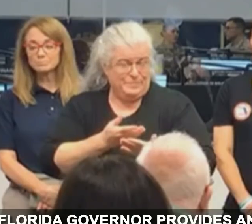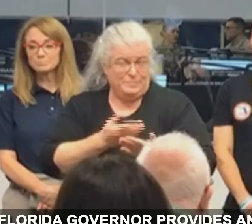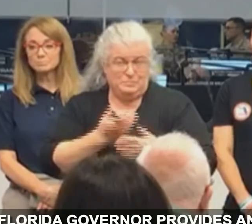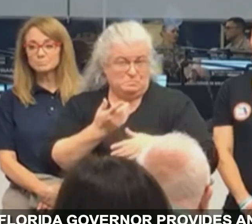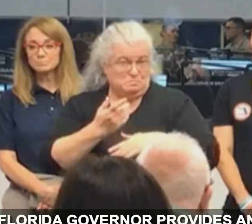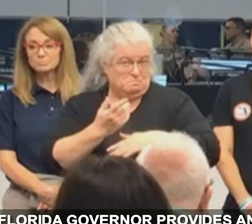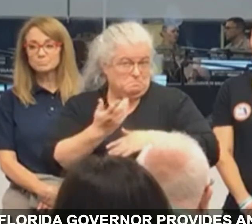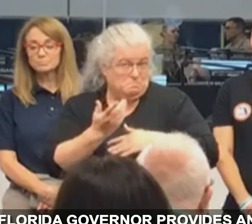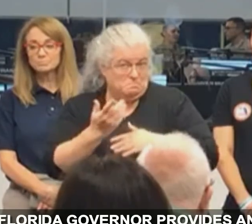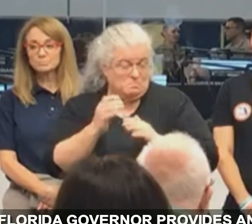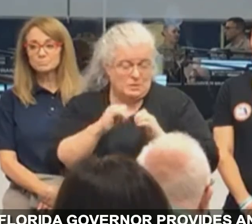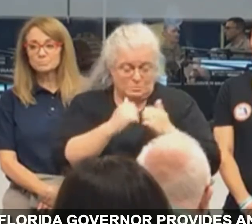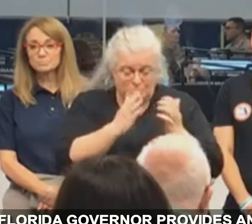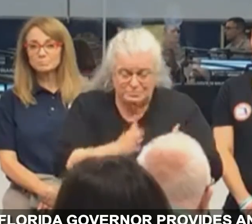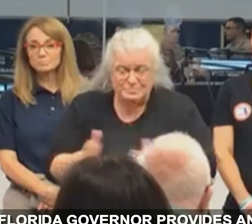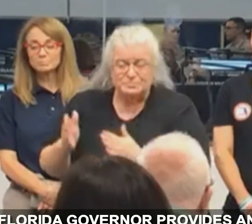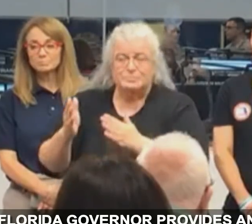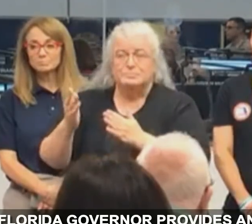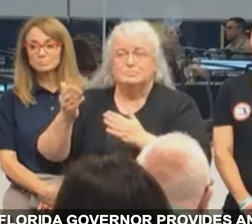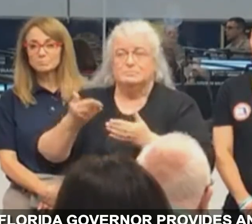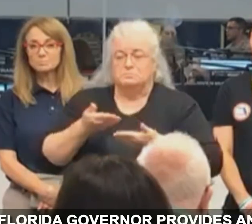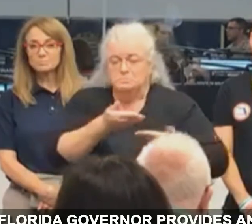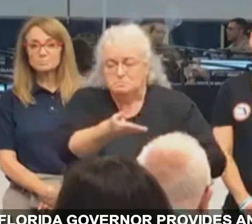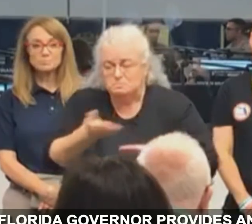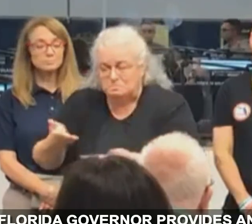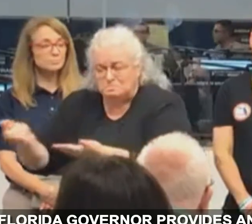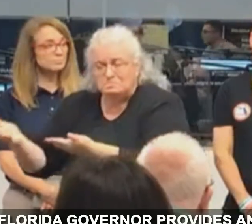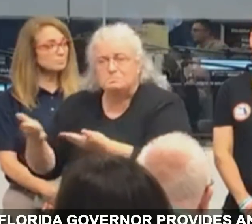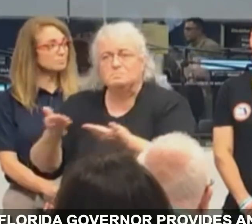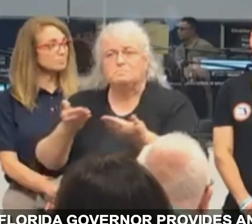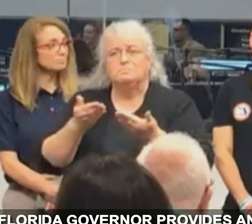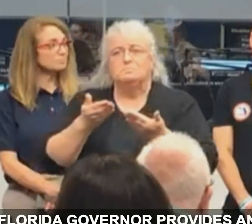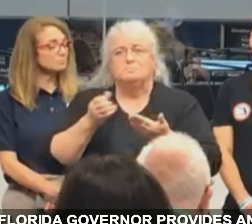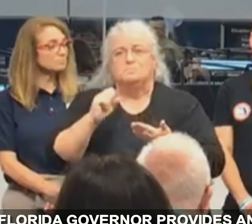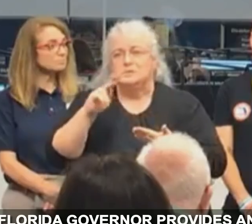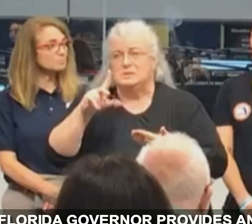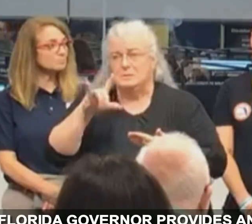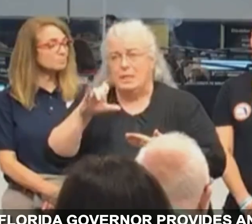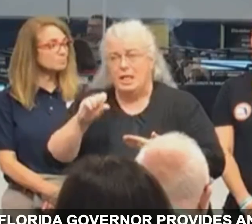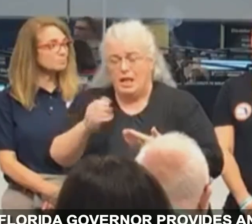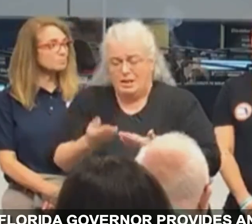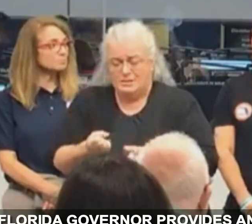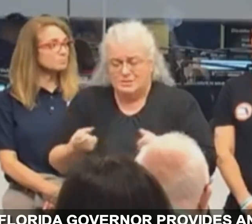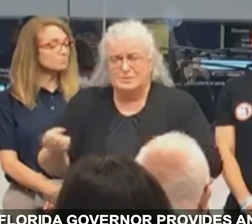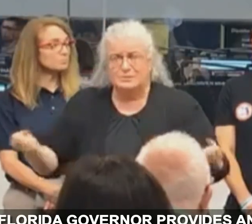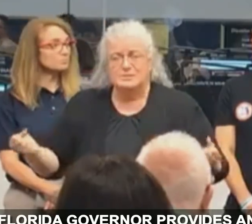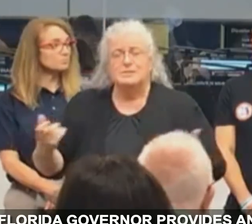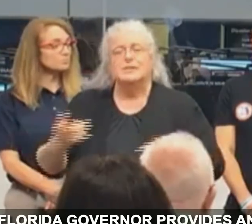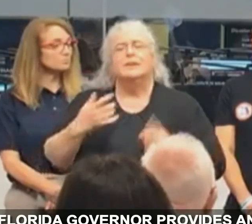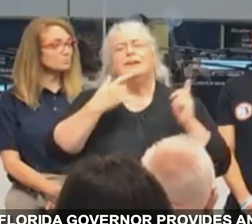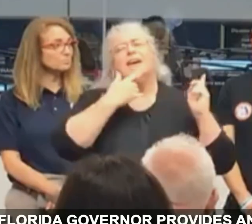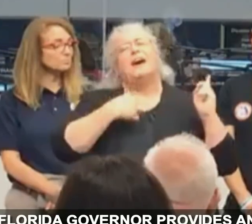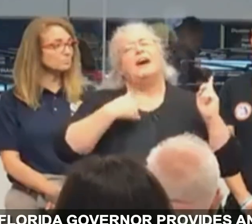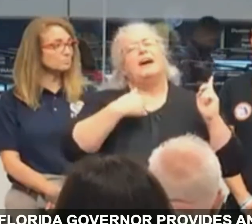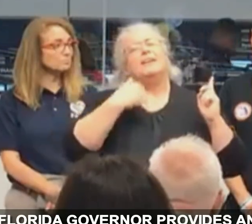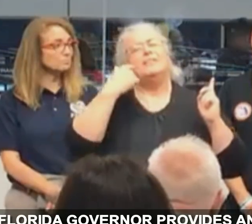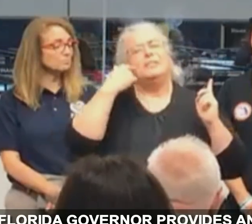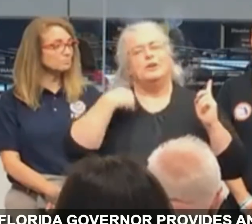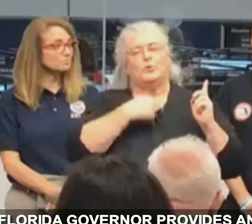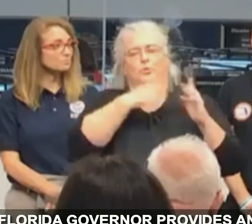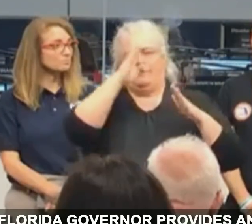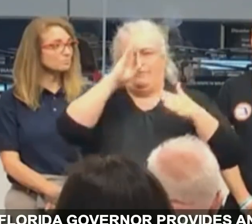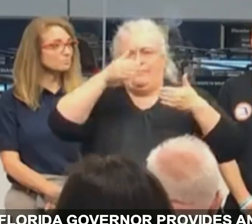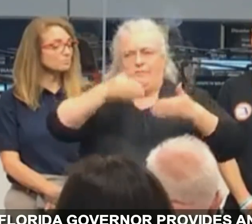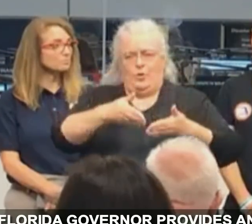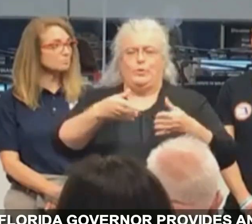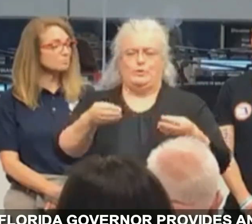operationally or getting supplies to different areas? Well, I think it focuses the response and the preparations a little